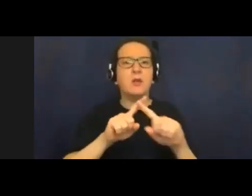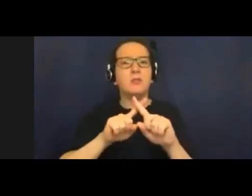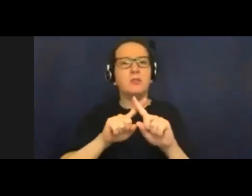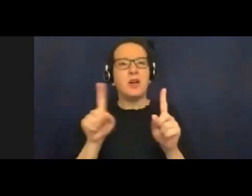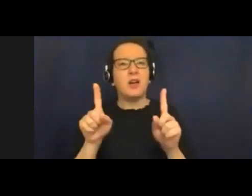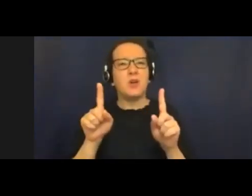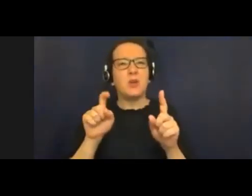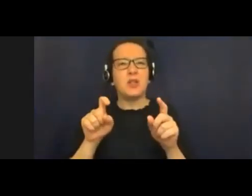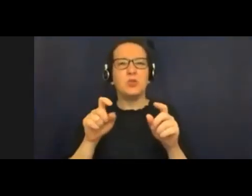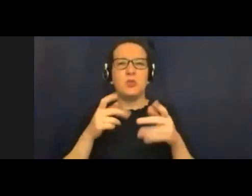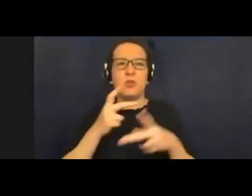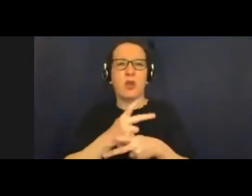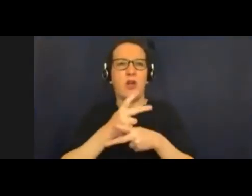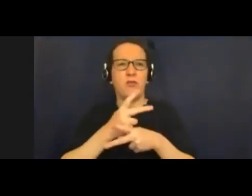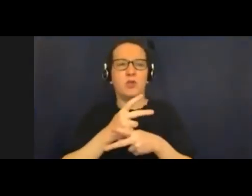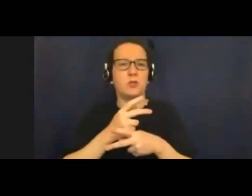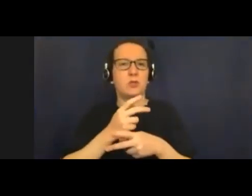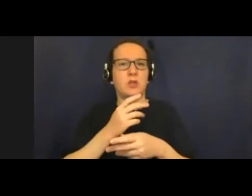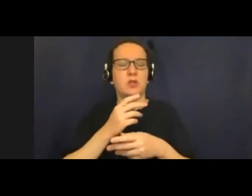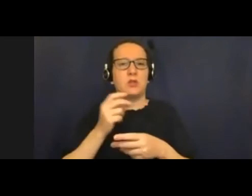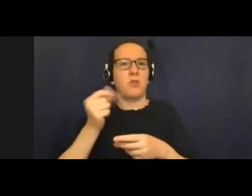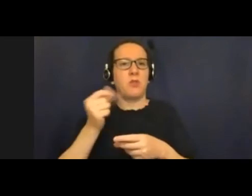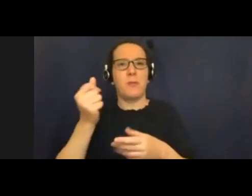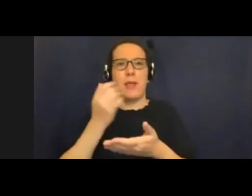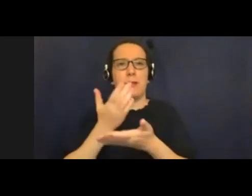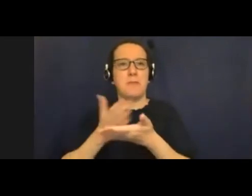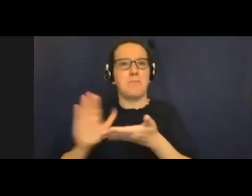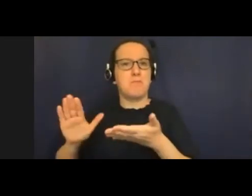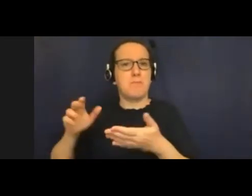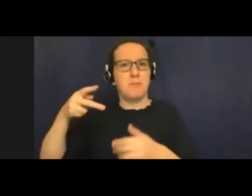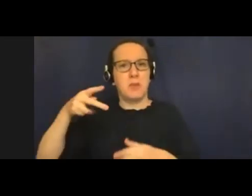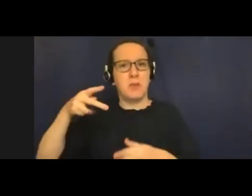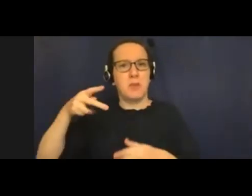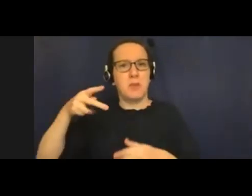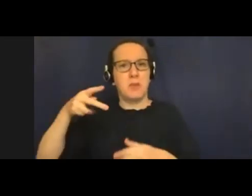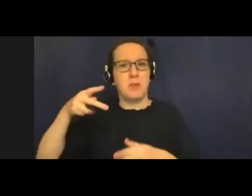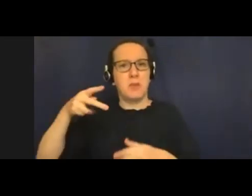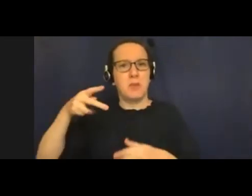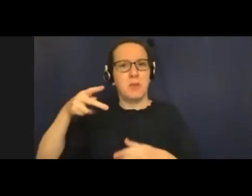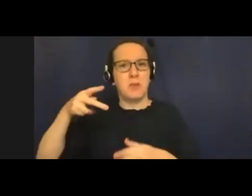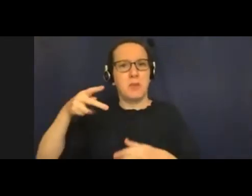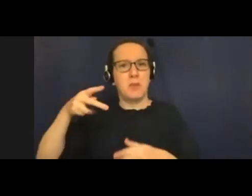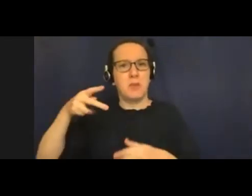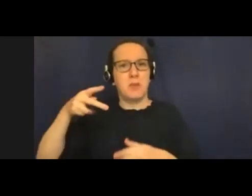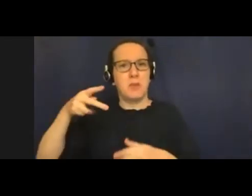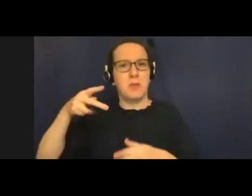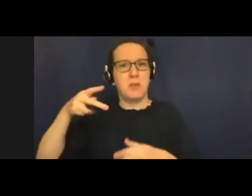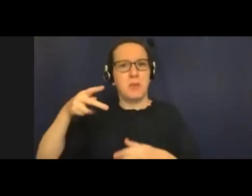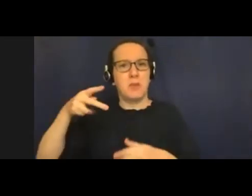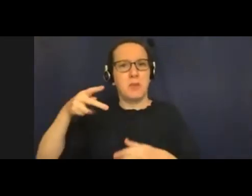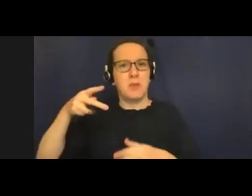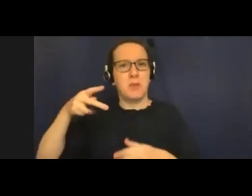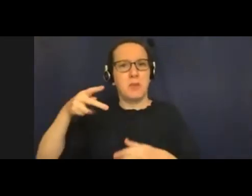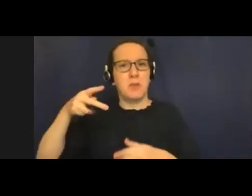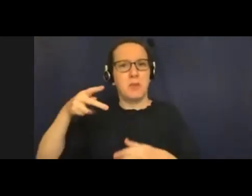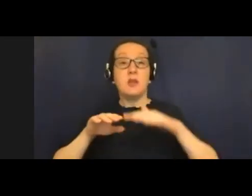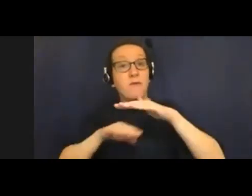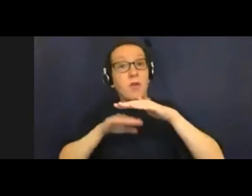Referring to the fundamental rights, to the right of expression, the right